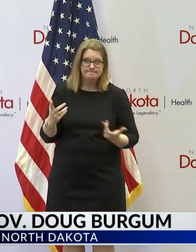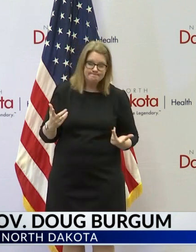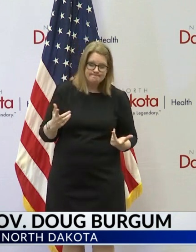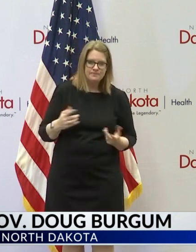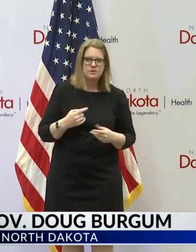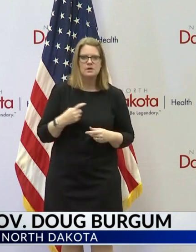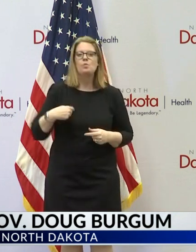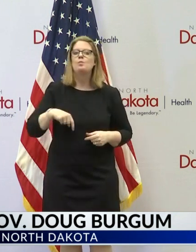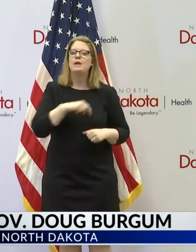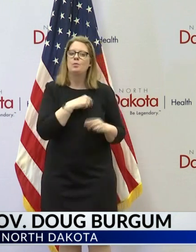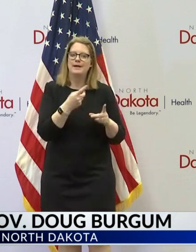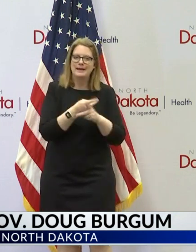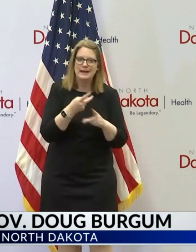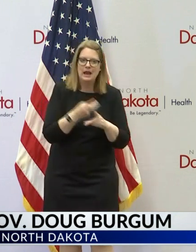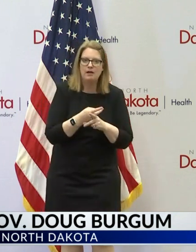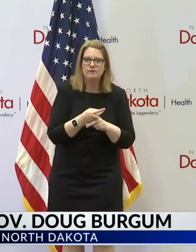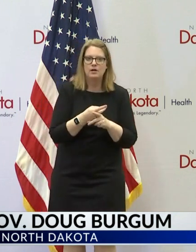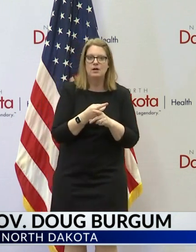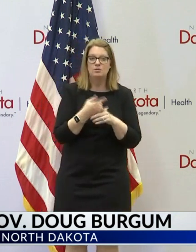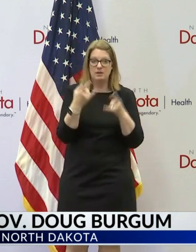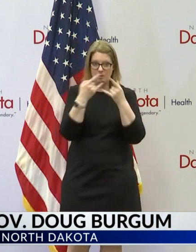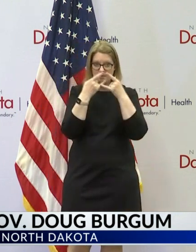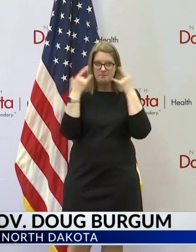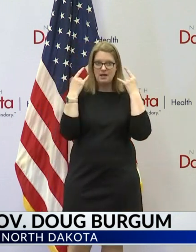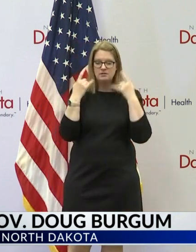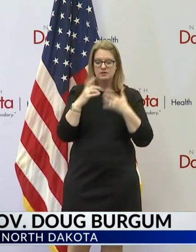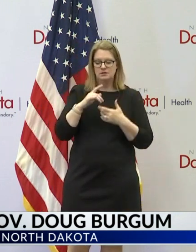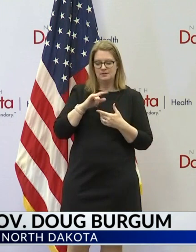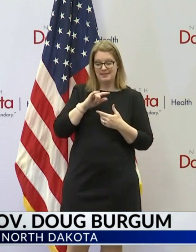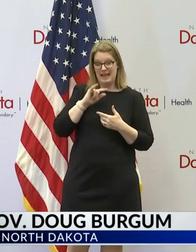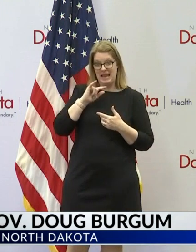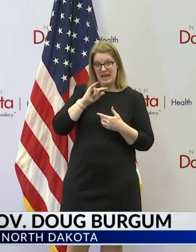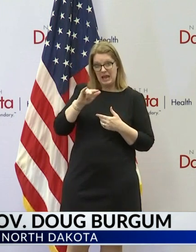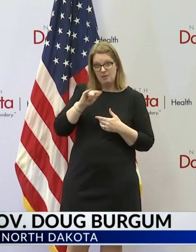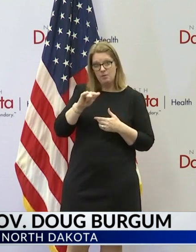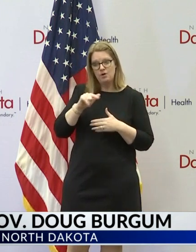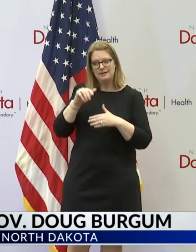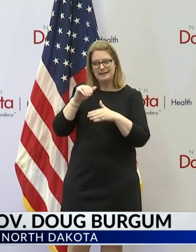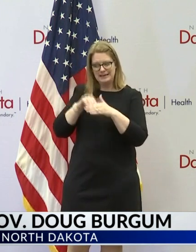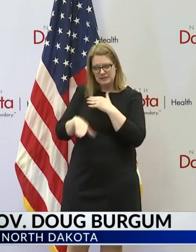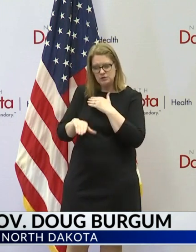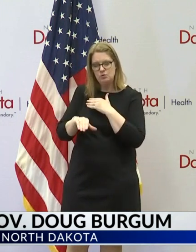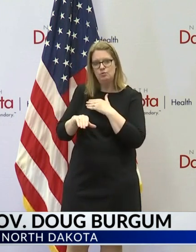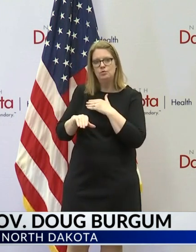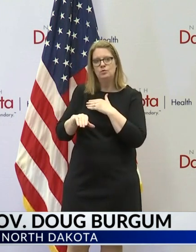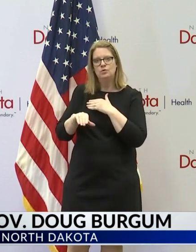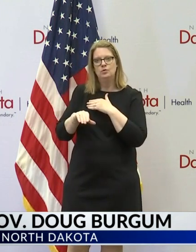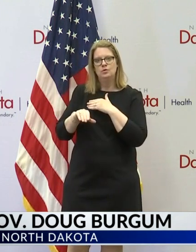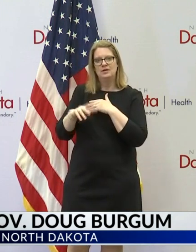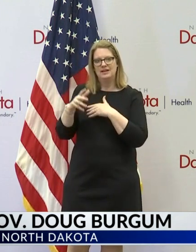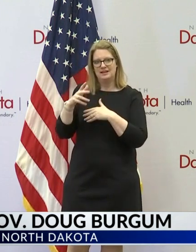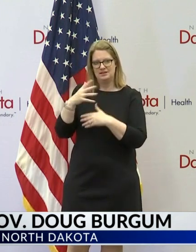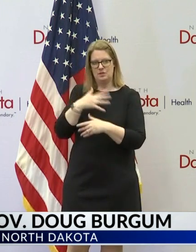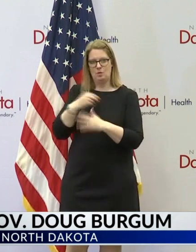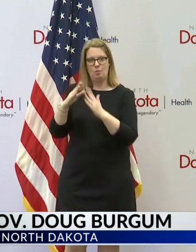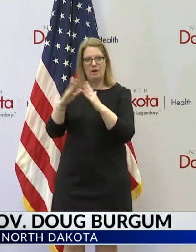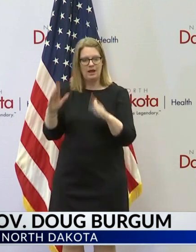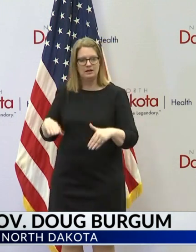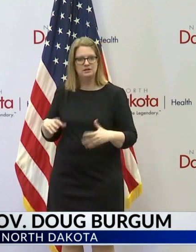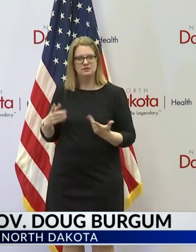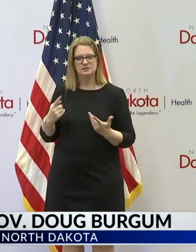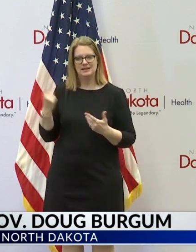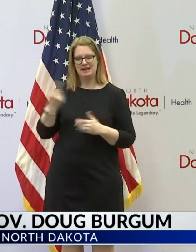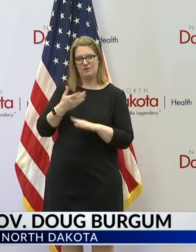took precautions. We wore masks from the airport into and through the White House. Everybody